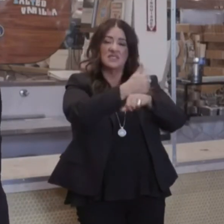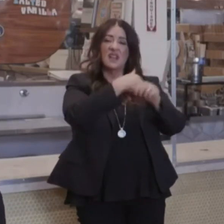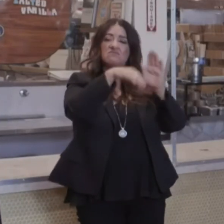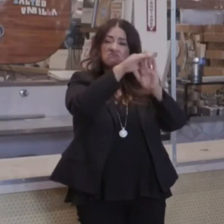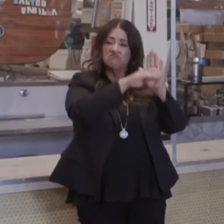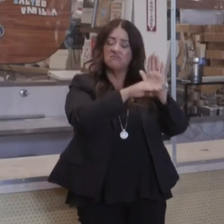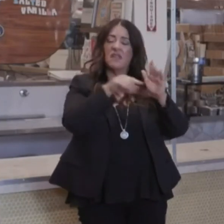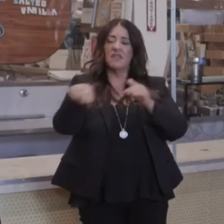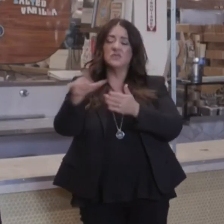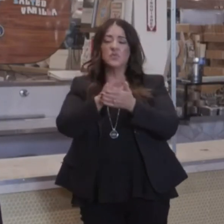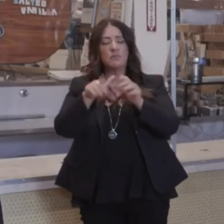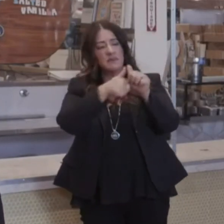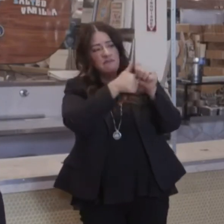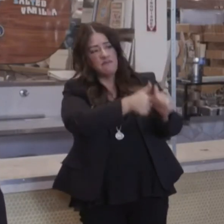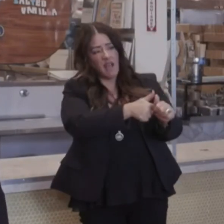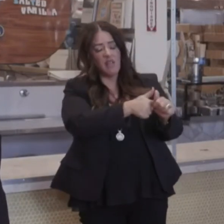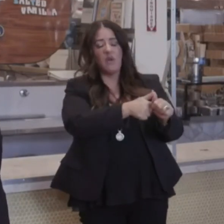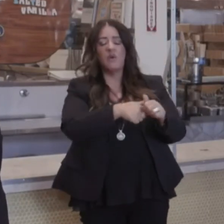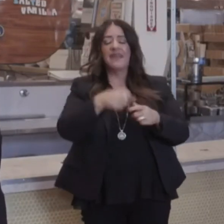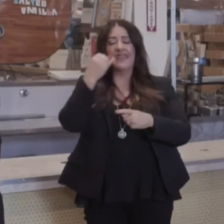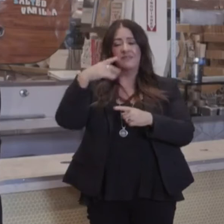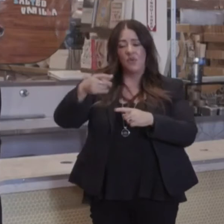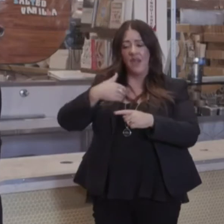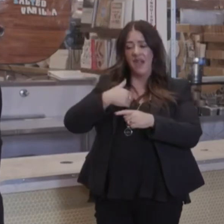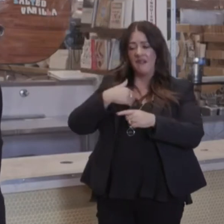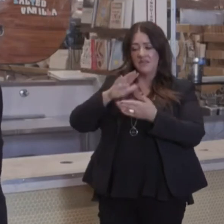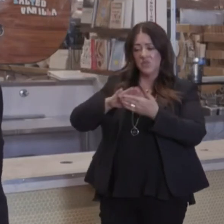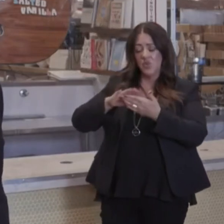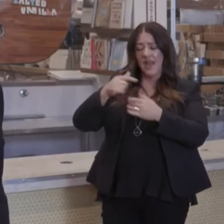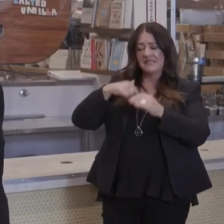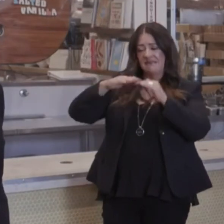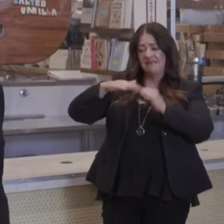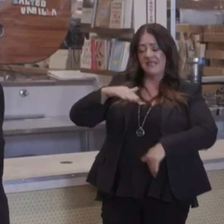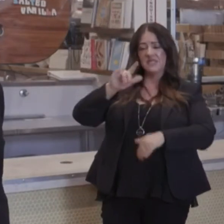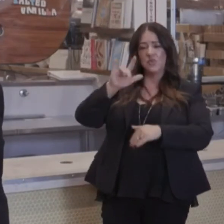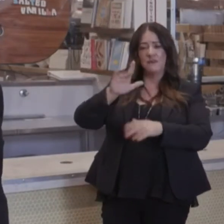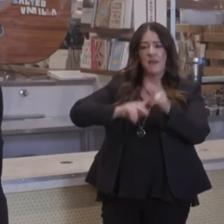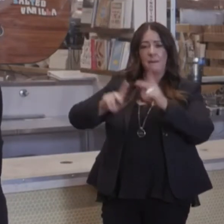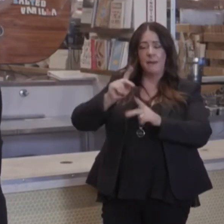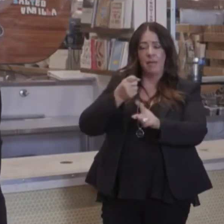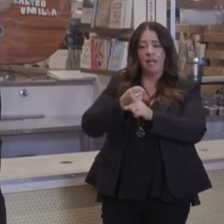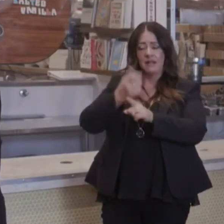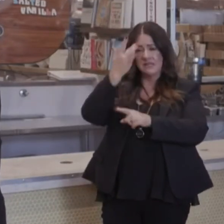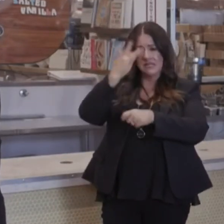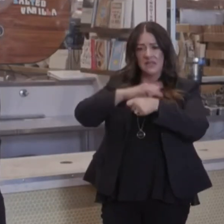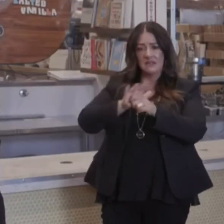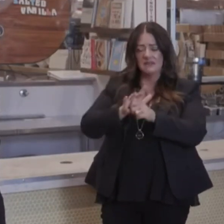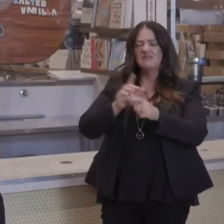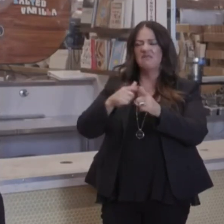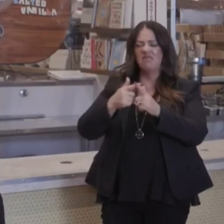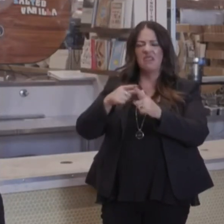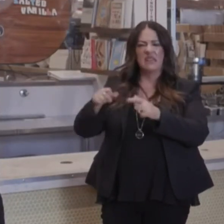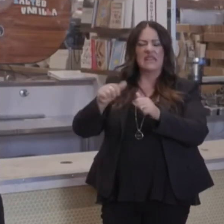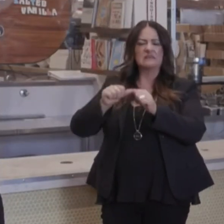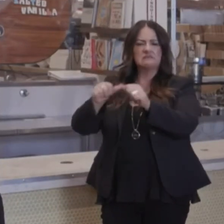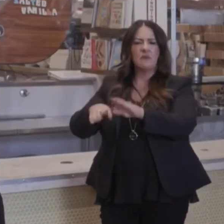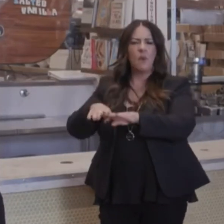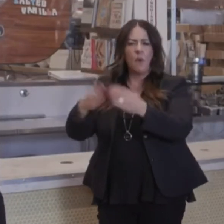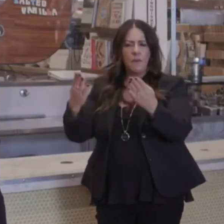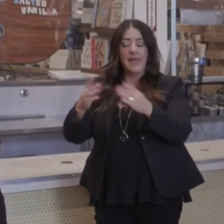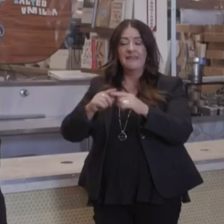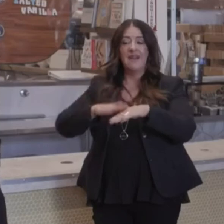a 25 case rate, was guided by the work that WHO had put out, Harvard University and others,